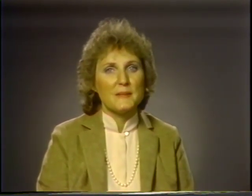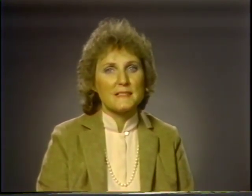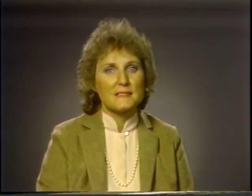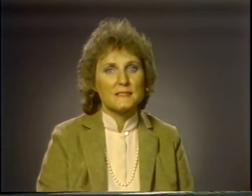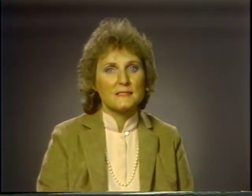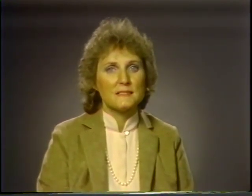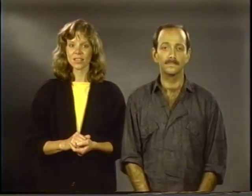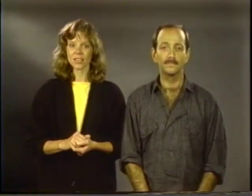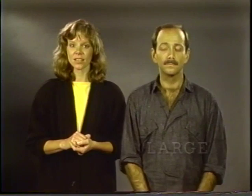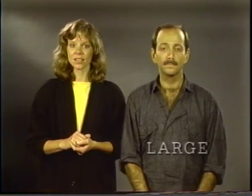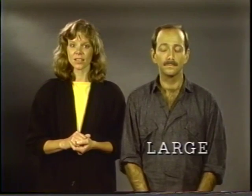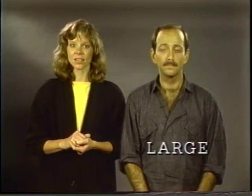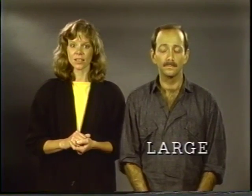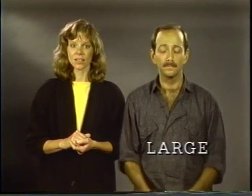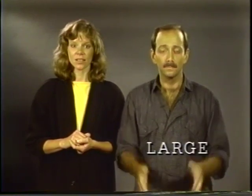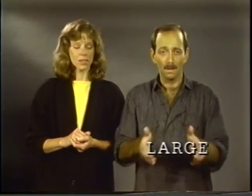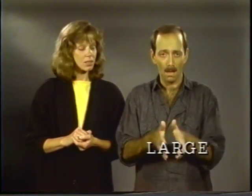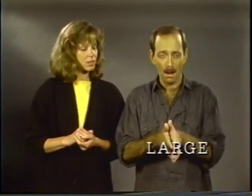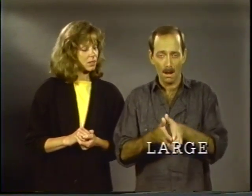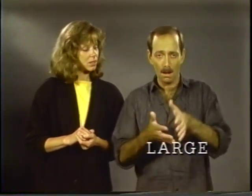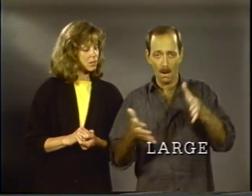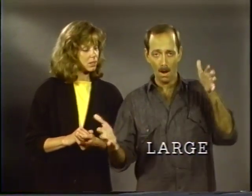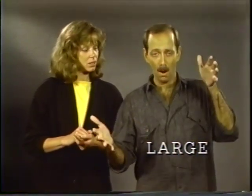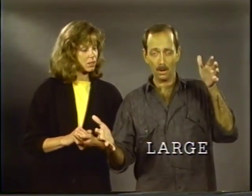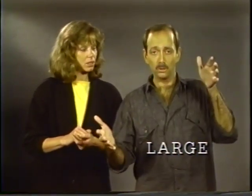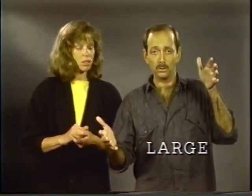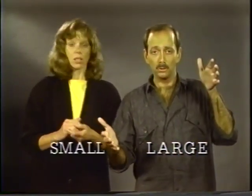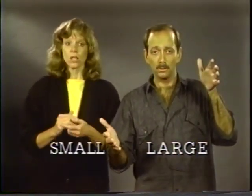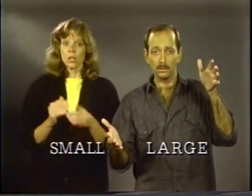movements. Large, small,